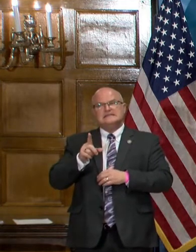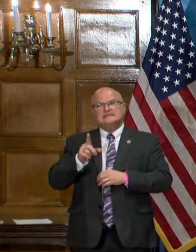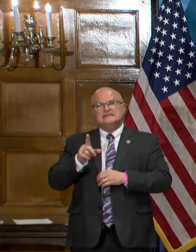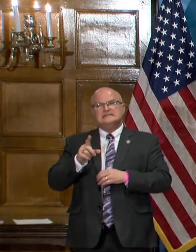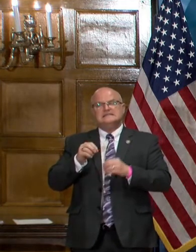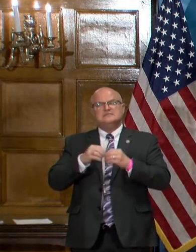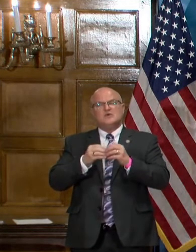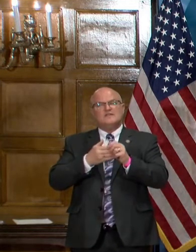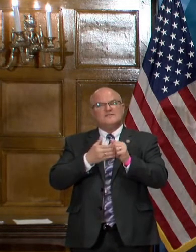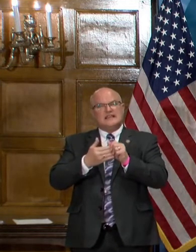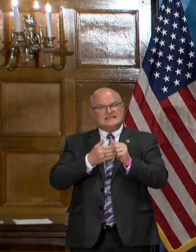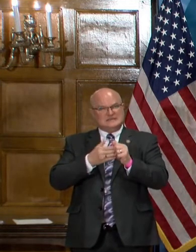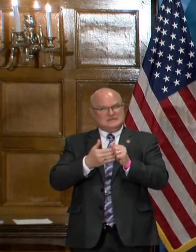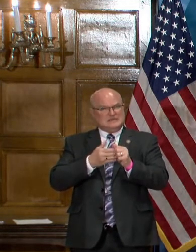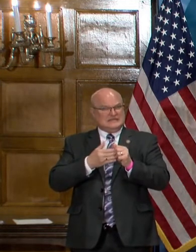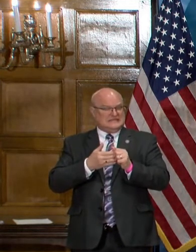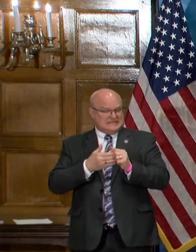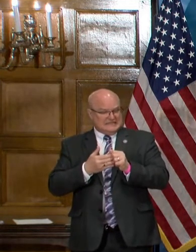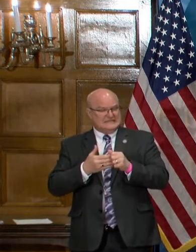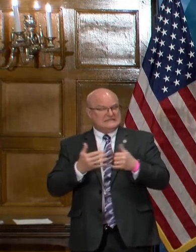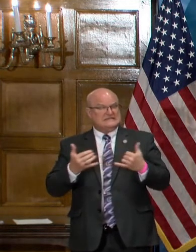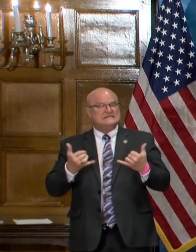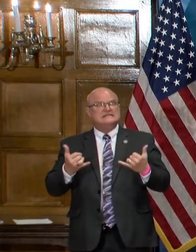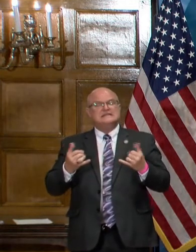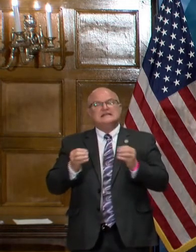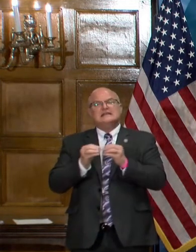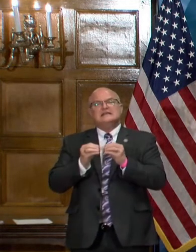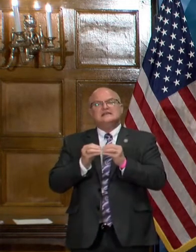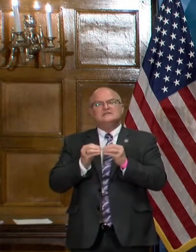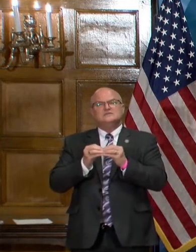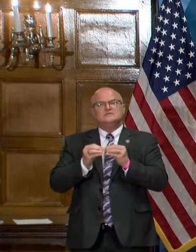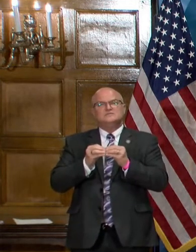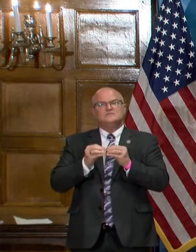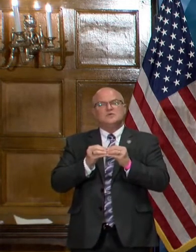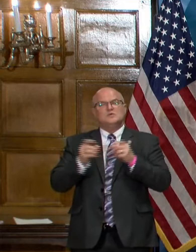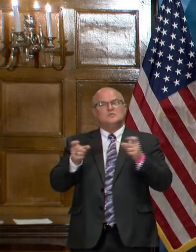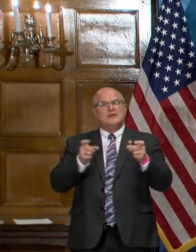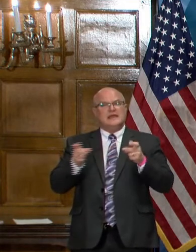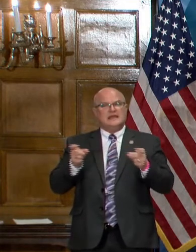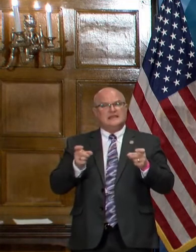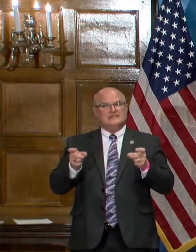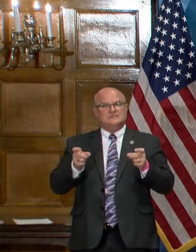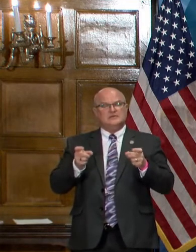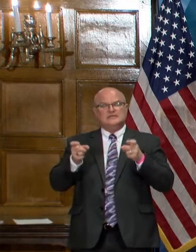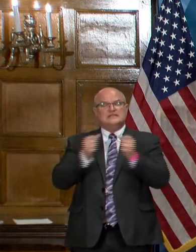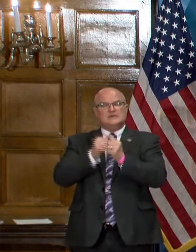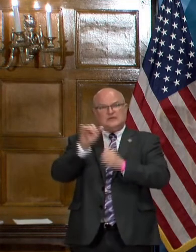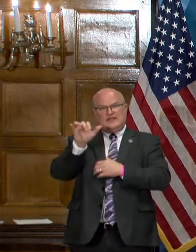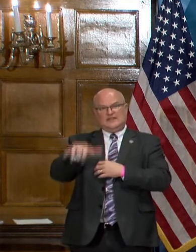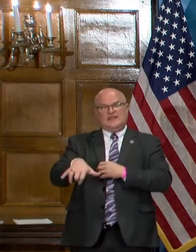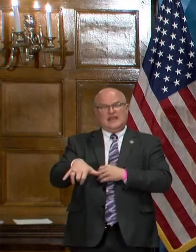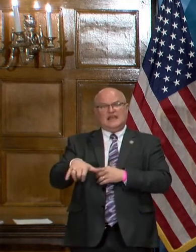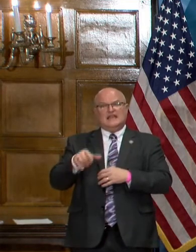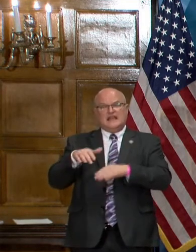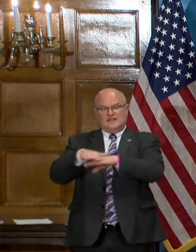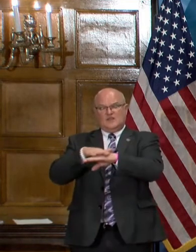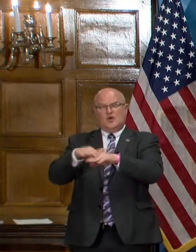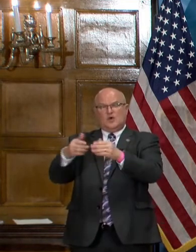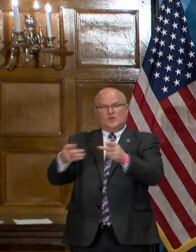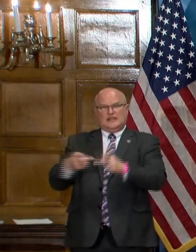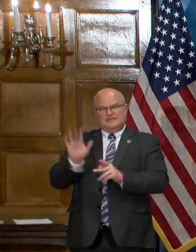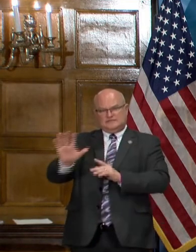more flexibility, it is more manageable dealing with that at the local